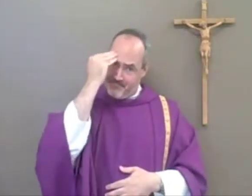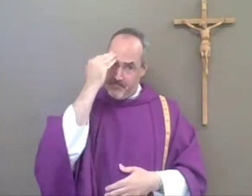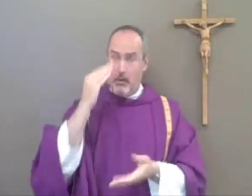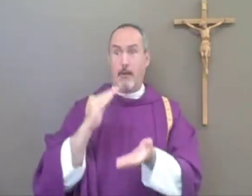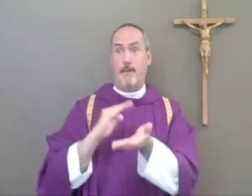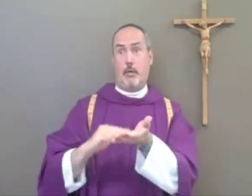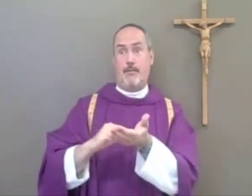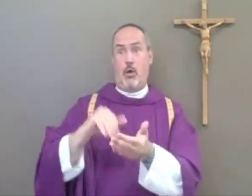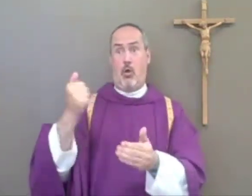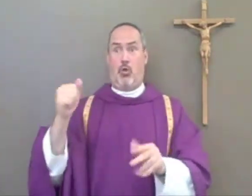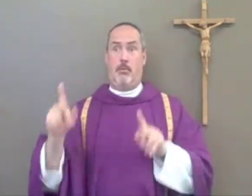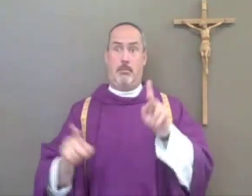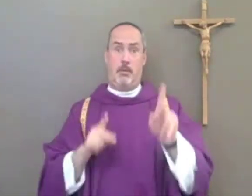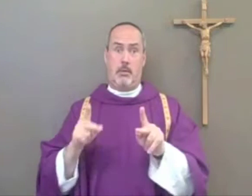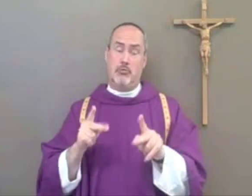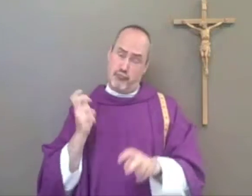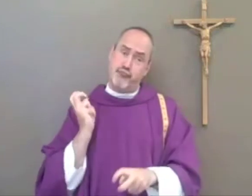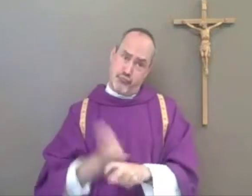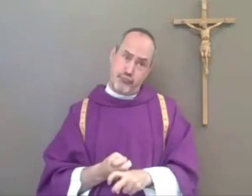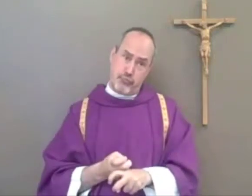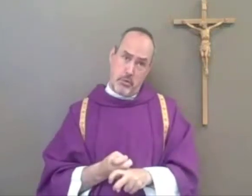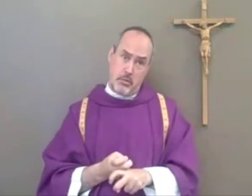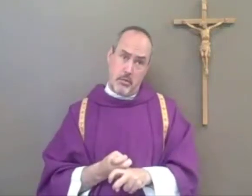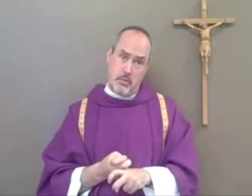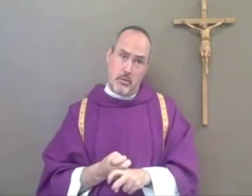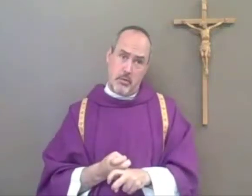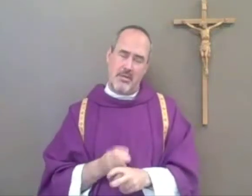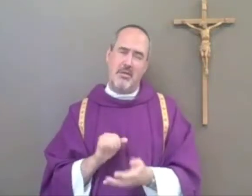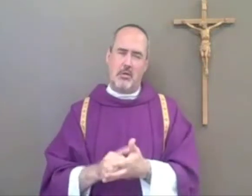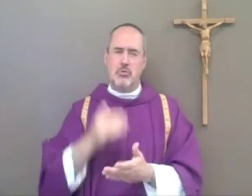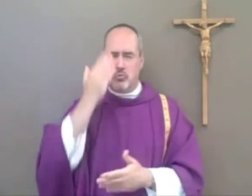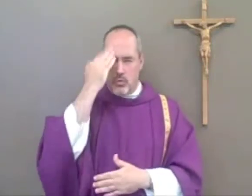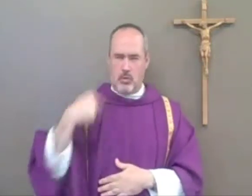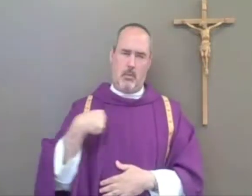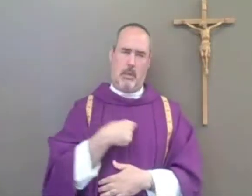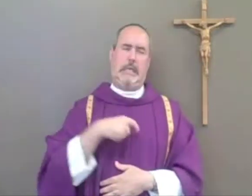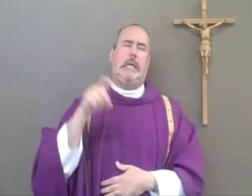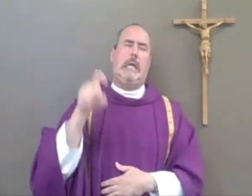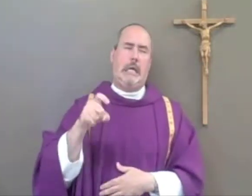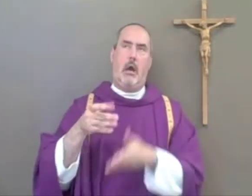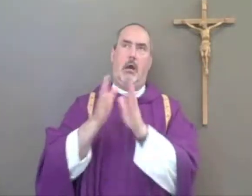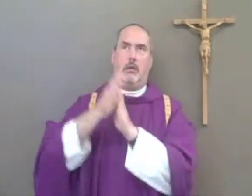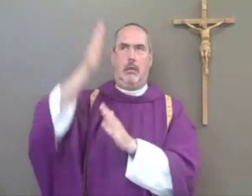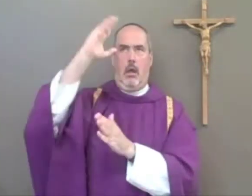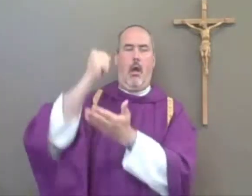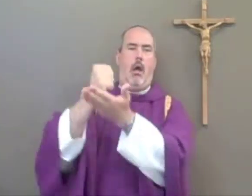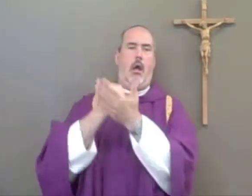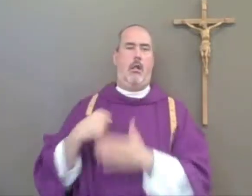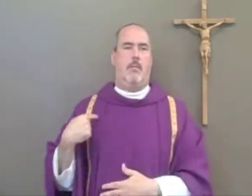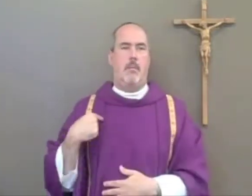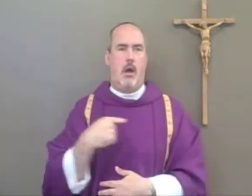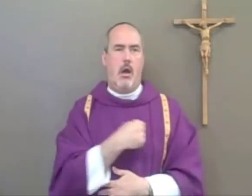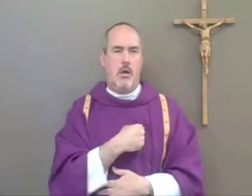I know to forgive other people can be very difficult. That's why we need to ask for God's